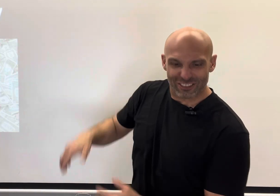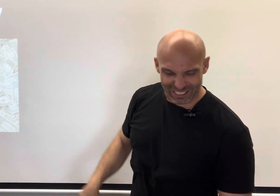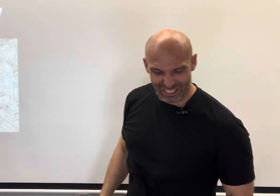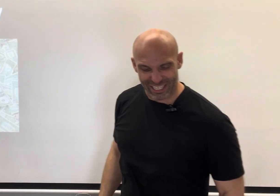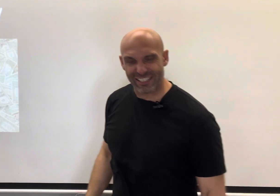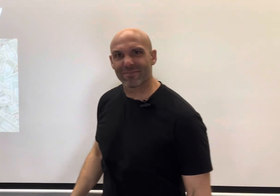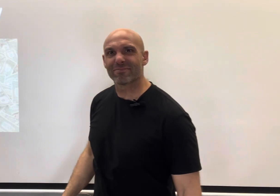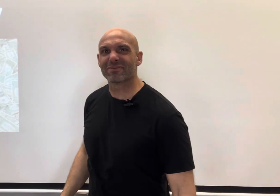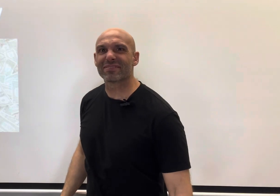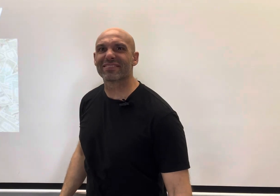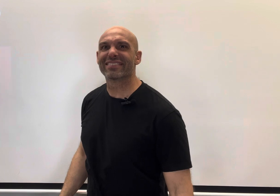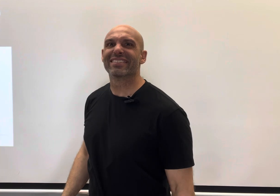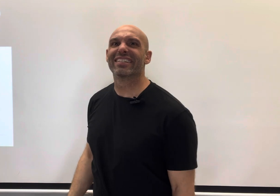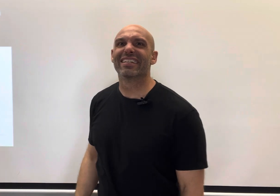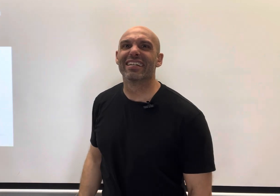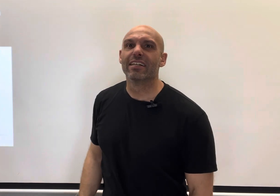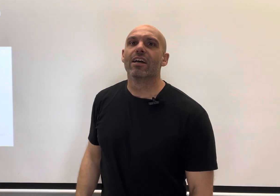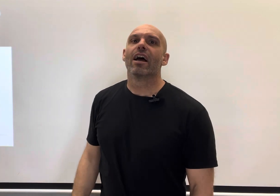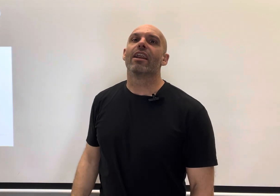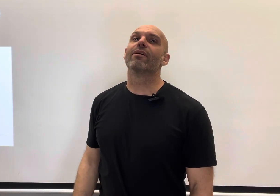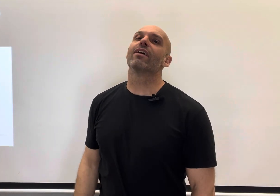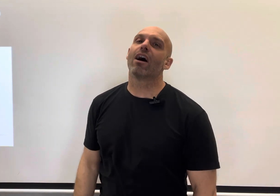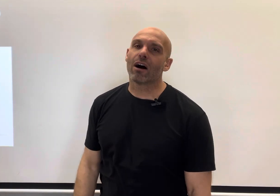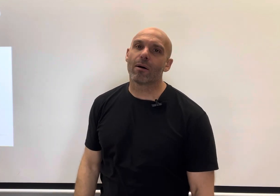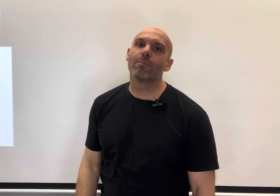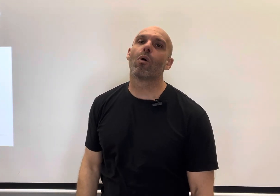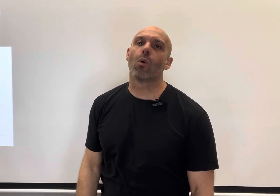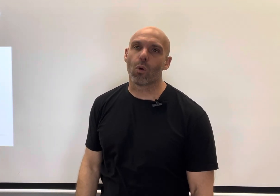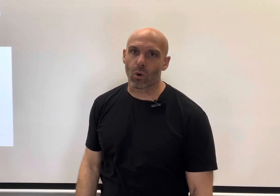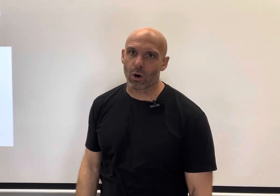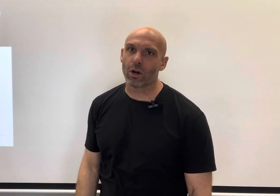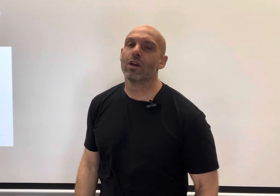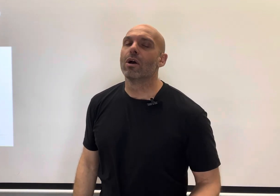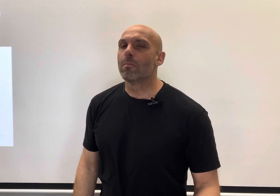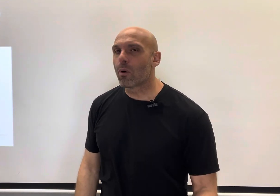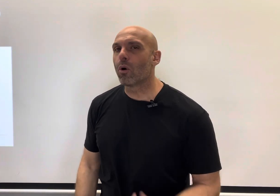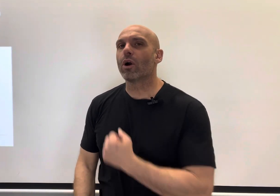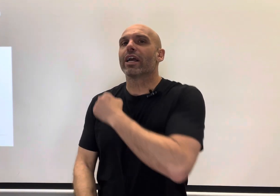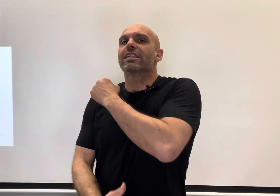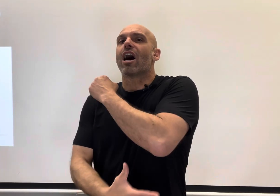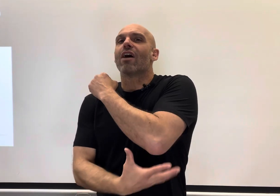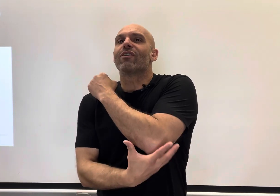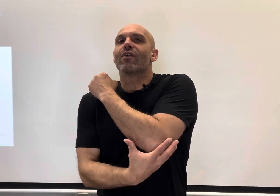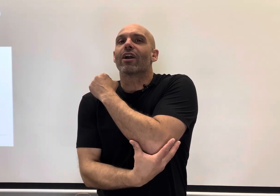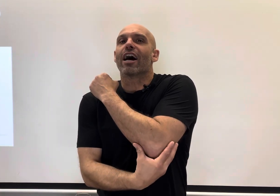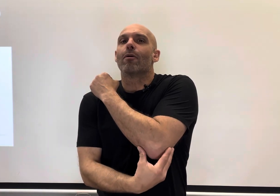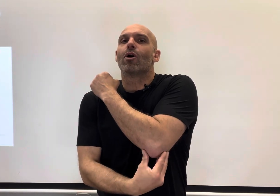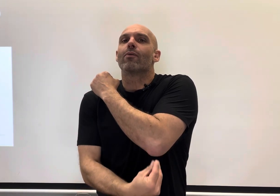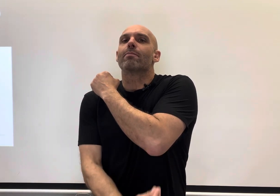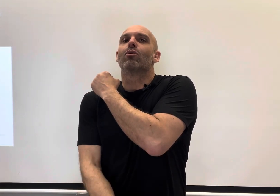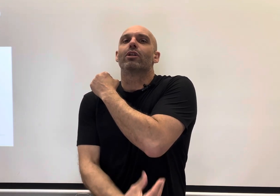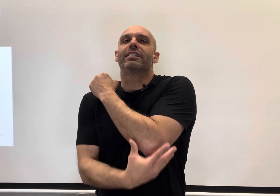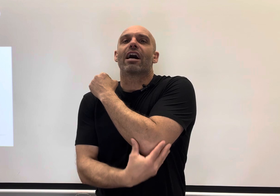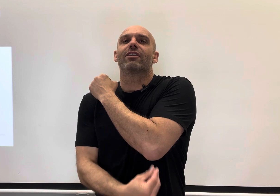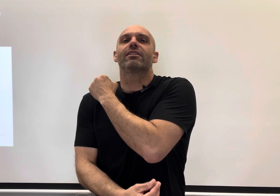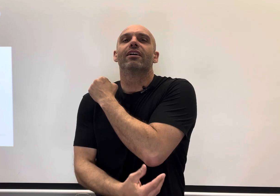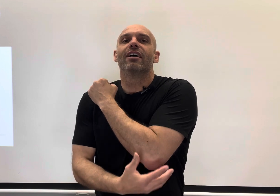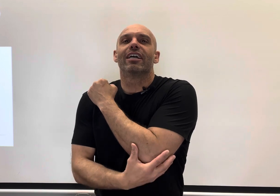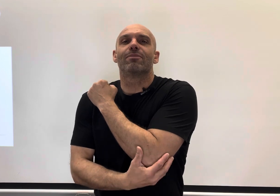There it is. And then we have, poor. Poor is off of our elbow when we pull it down. This is